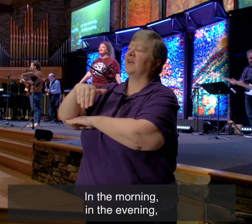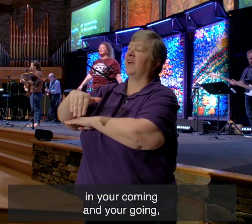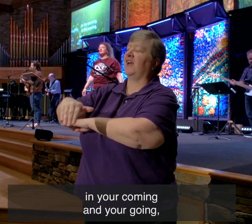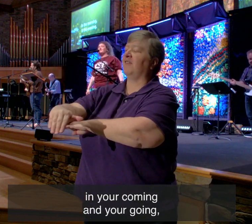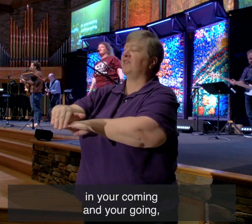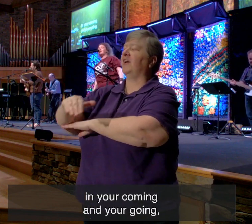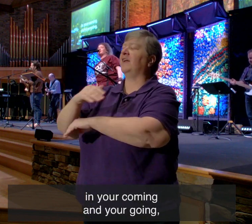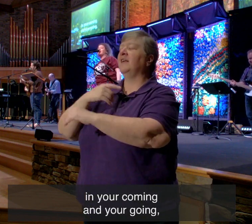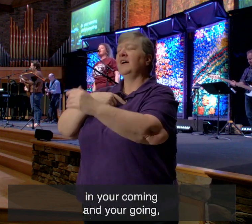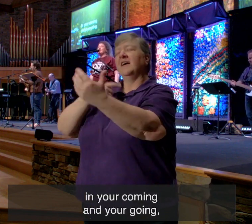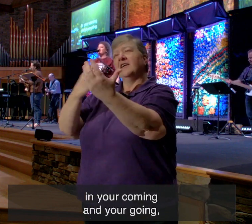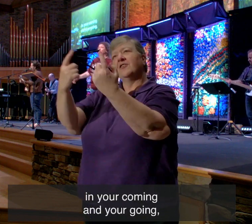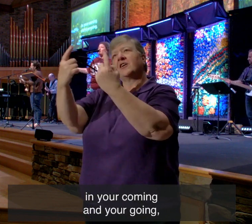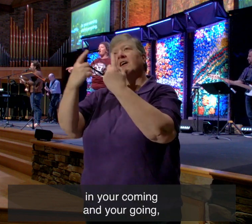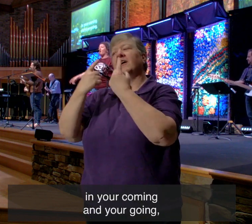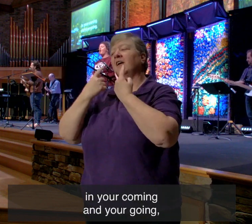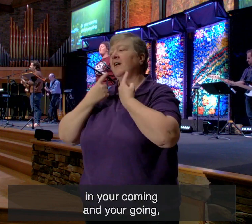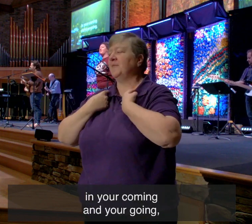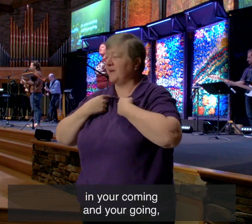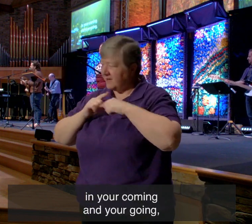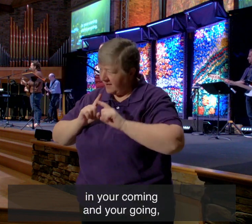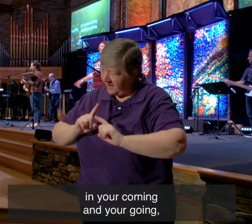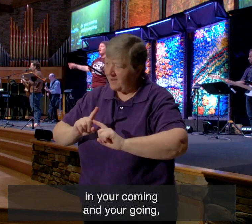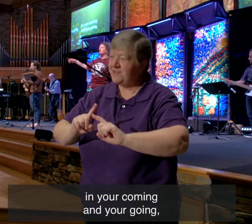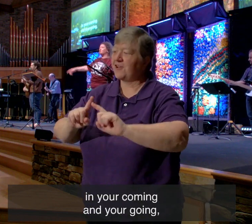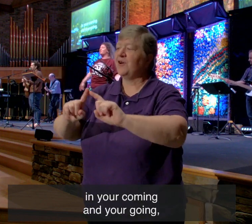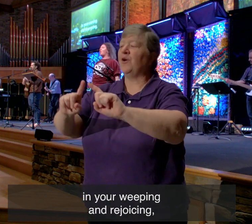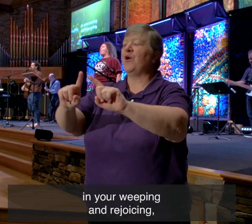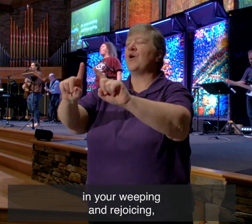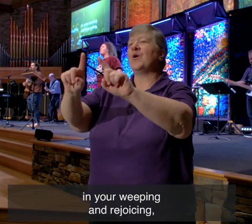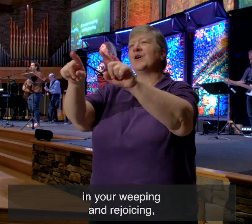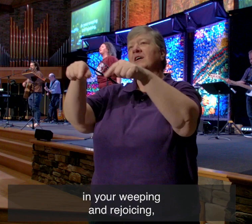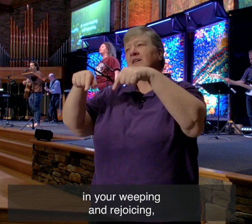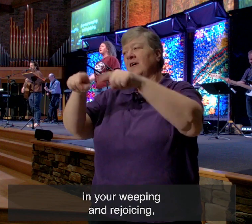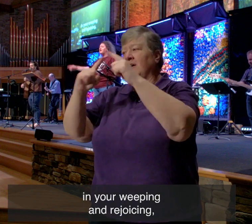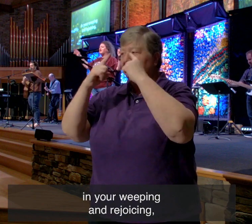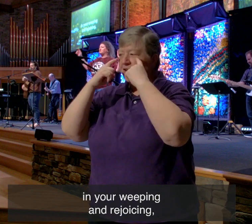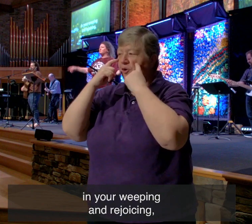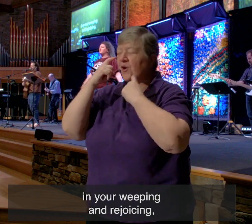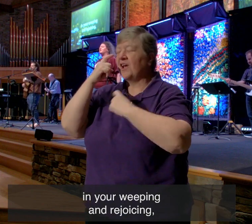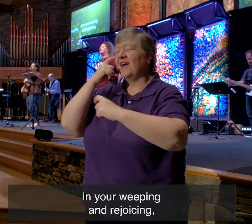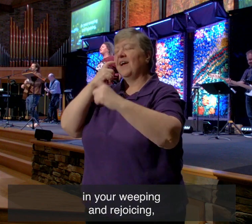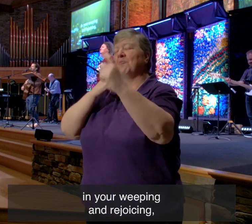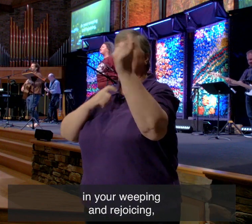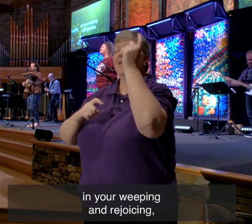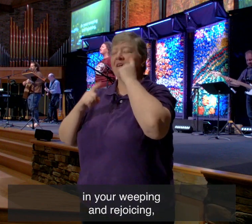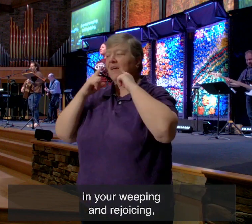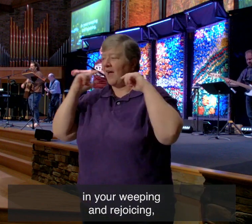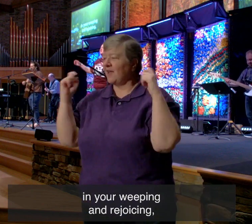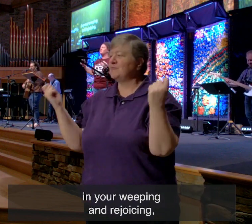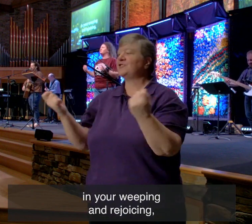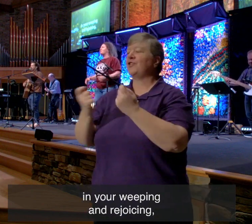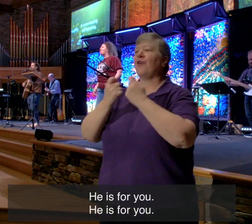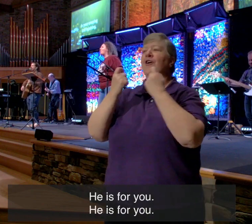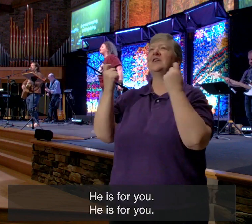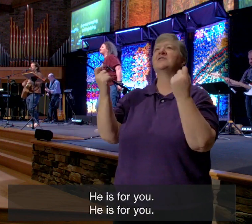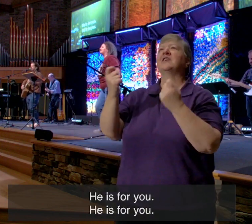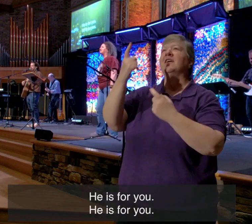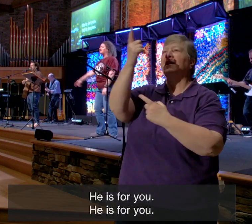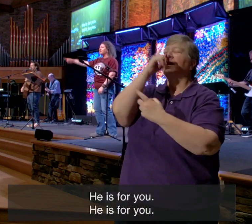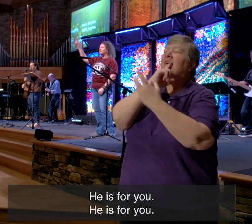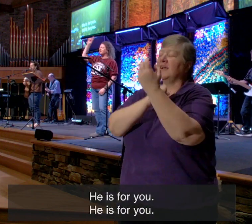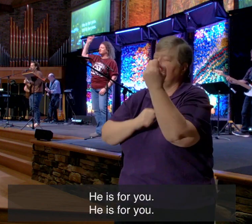morning, in the evening, in your coming and your going, in your weeping